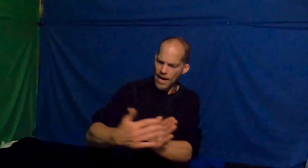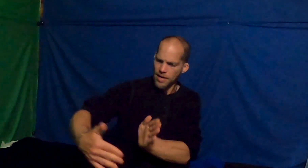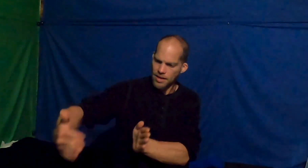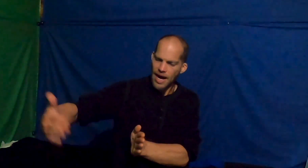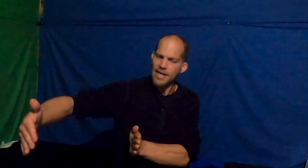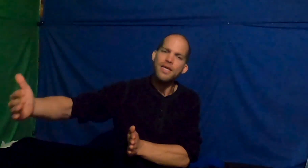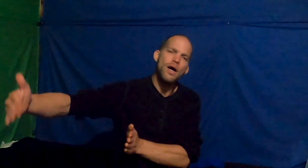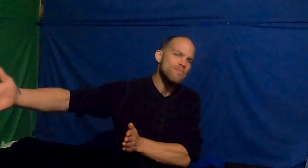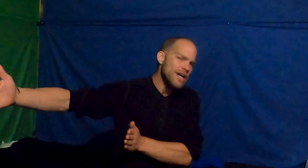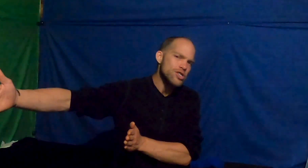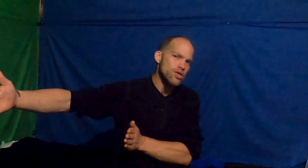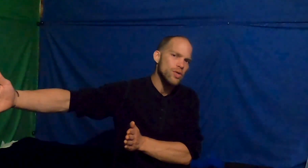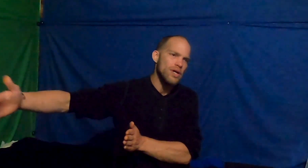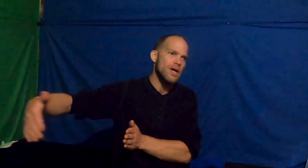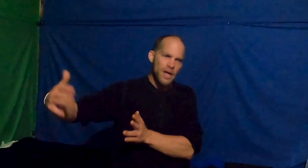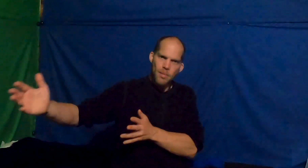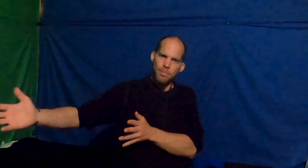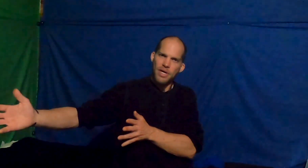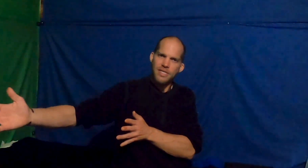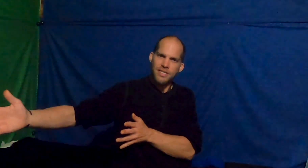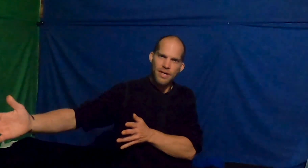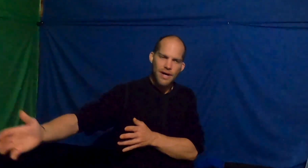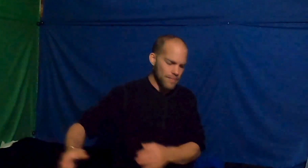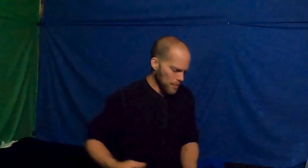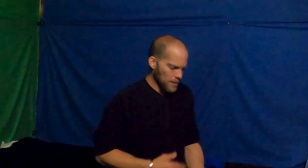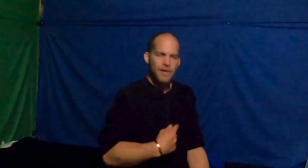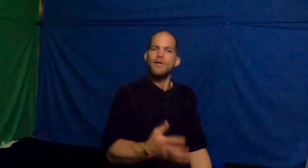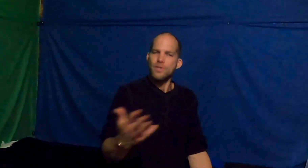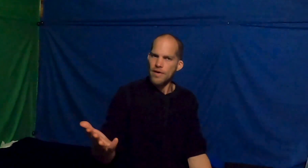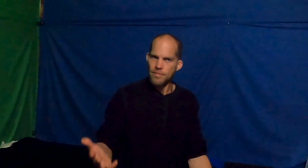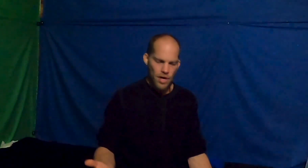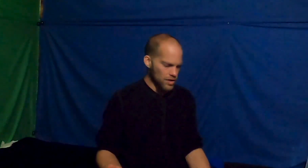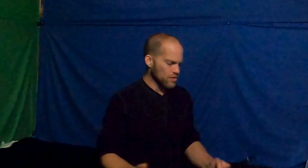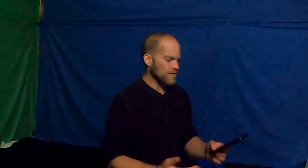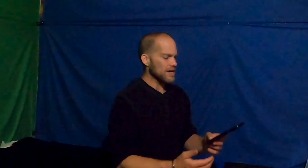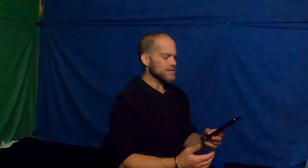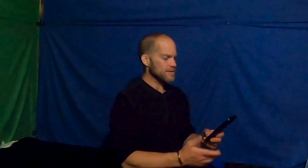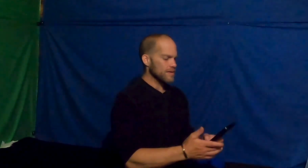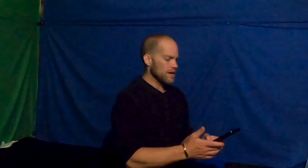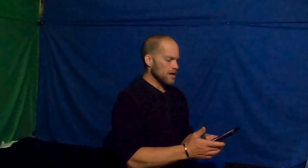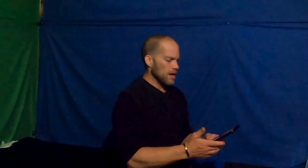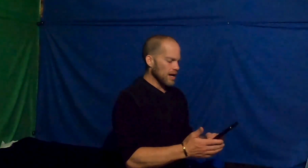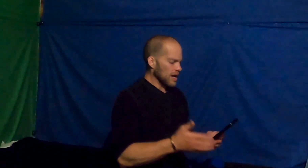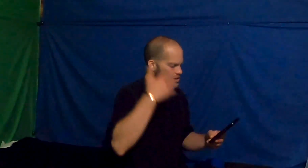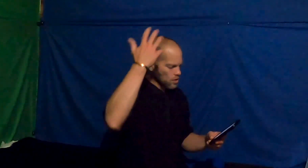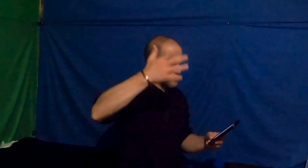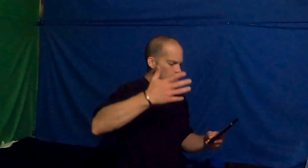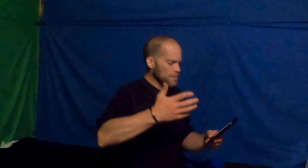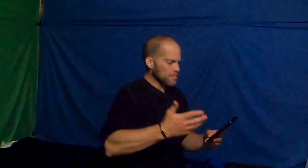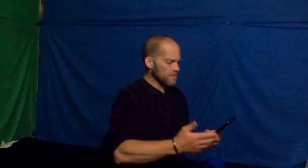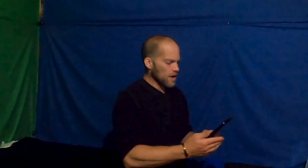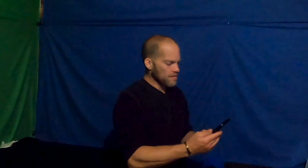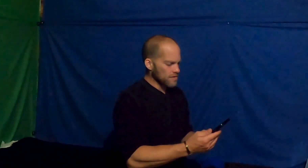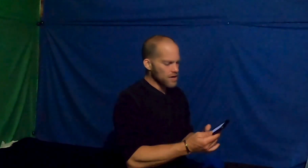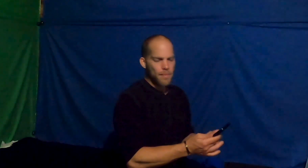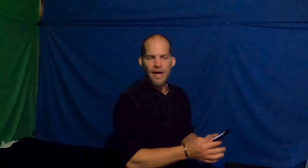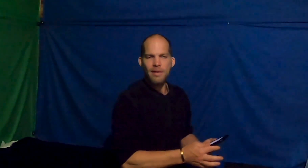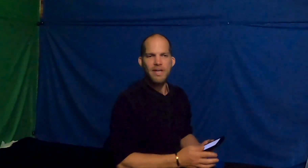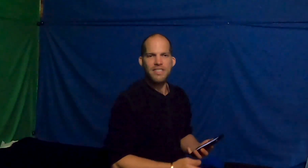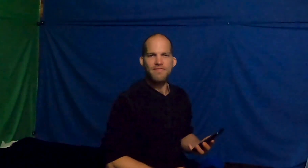an idea of picture to it, but it's still there. Sorry if I'm talking too fast. Like I like to go off top of my head, because if I